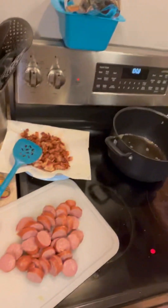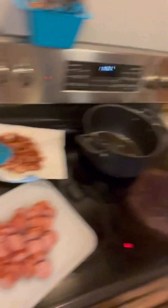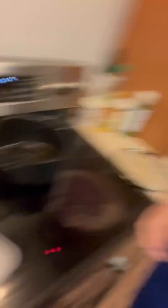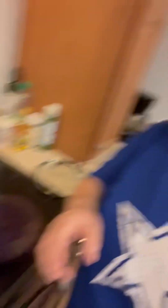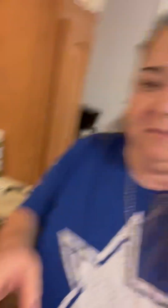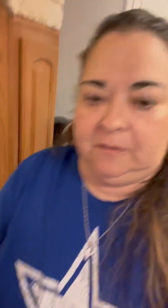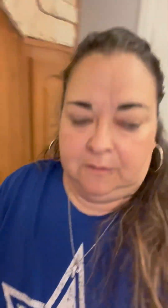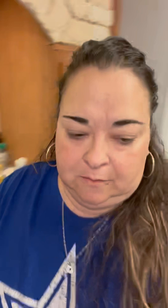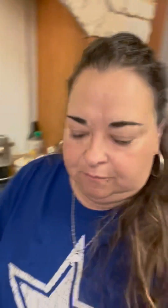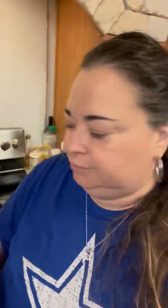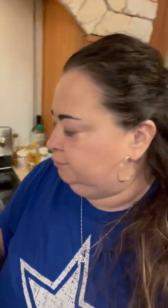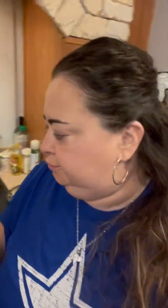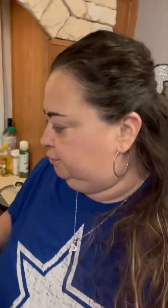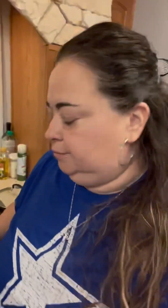got the sausage here.